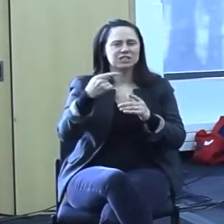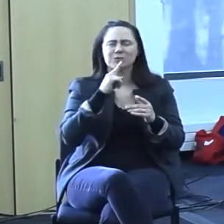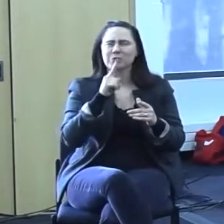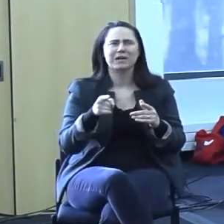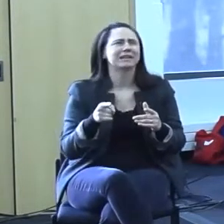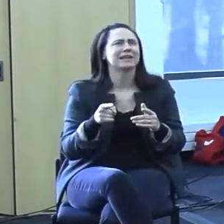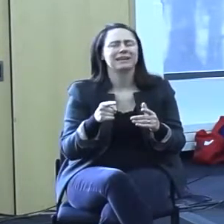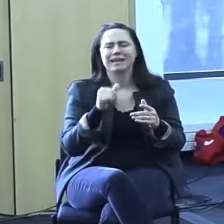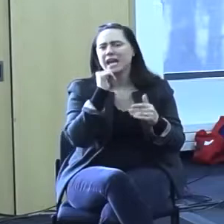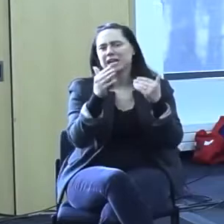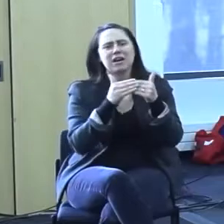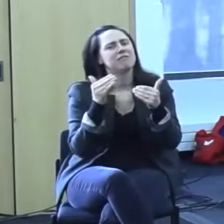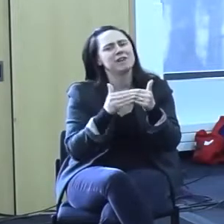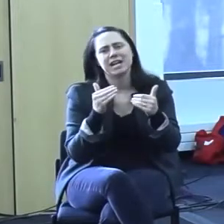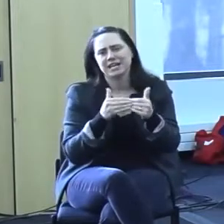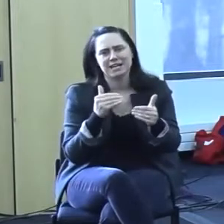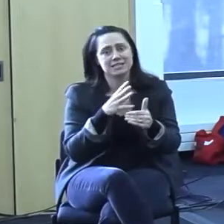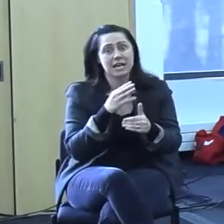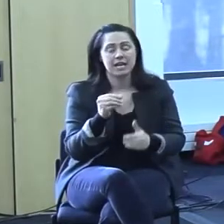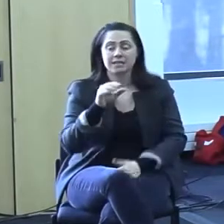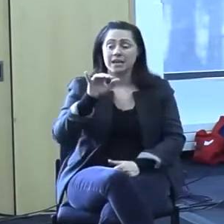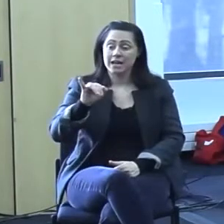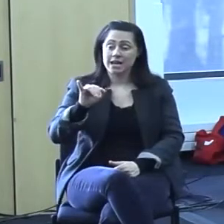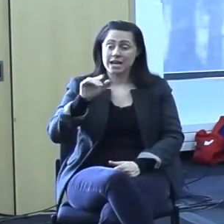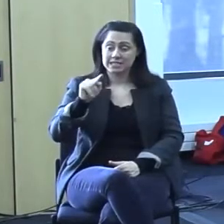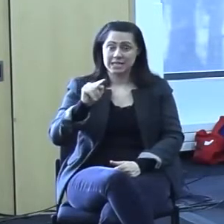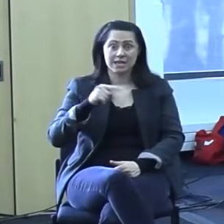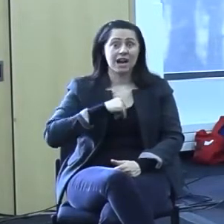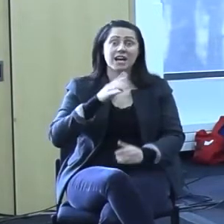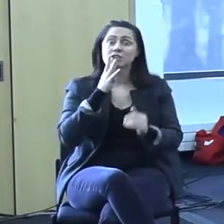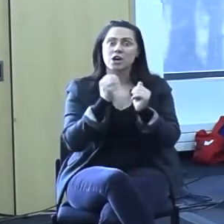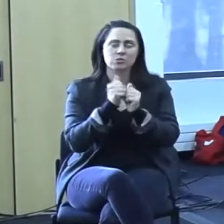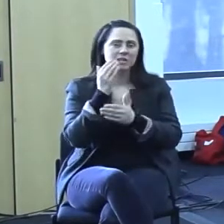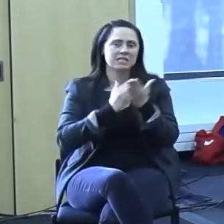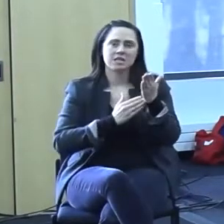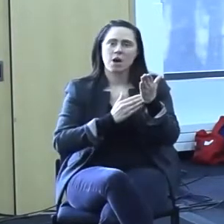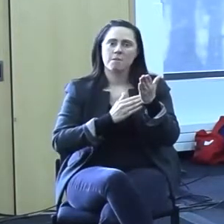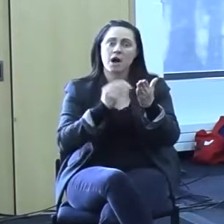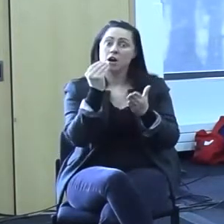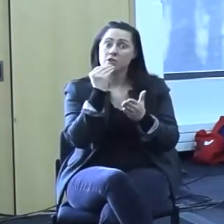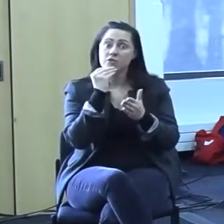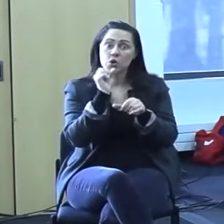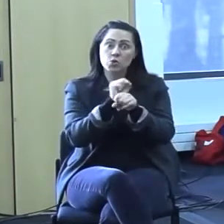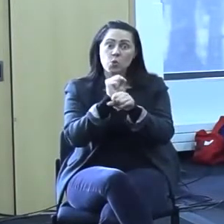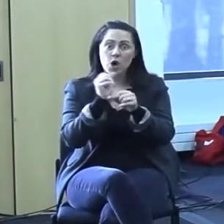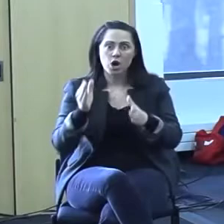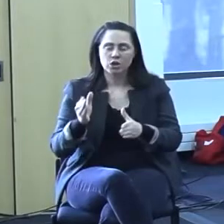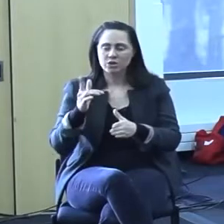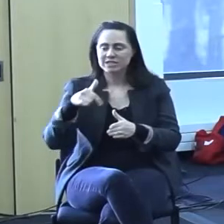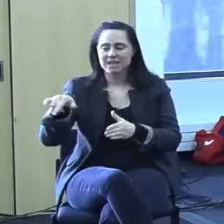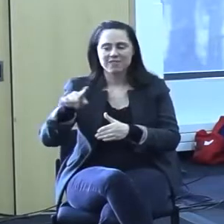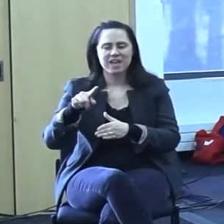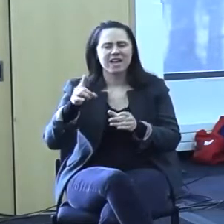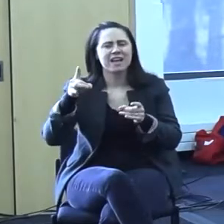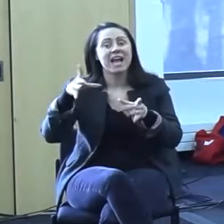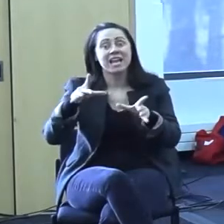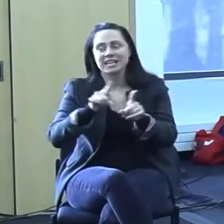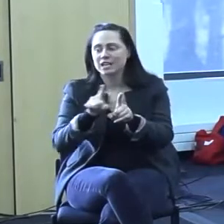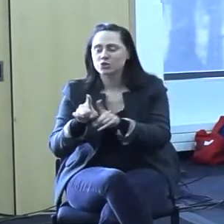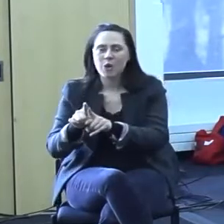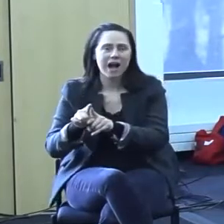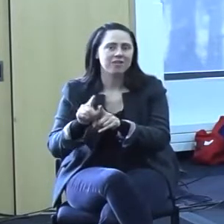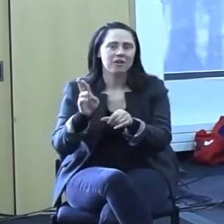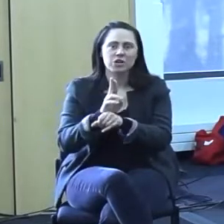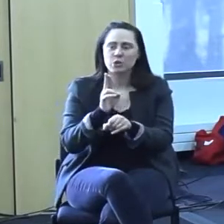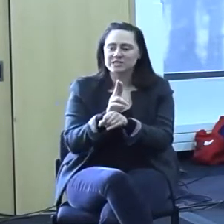really inconvenient. And at IIT, I even talked to some of the food workers and they hate it as well, like